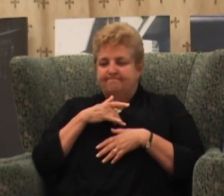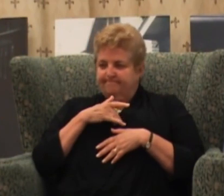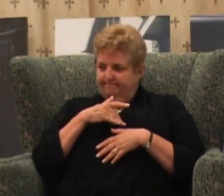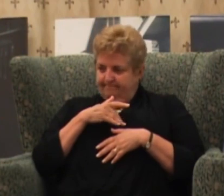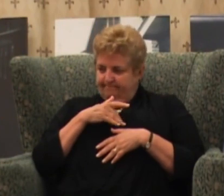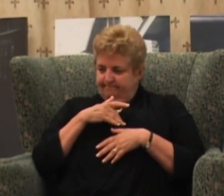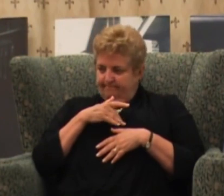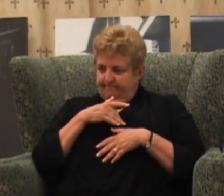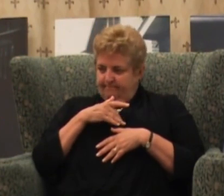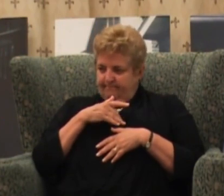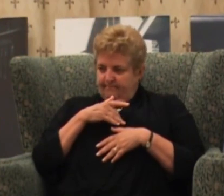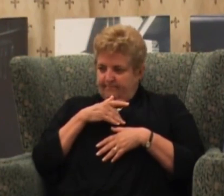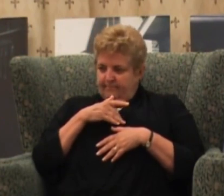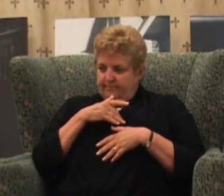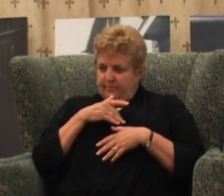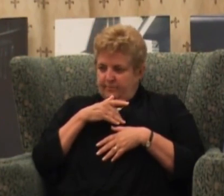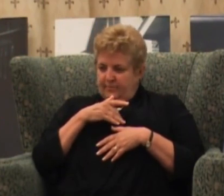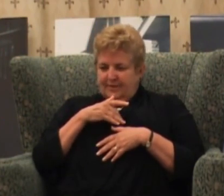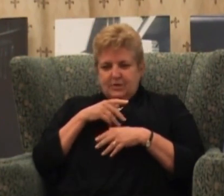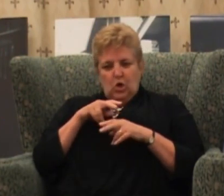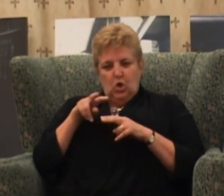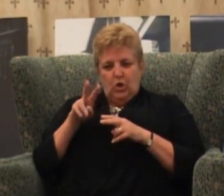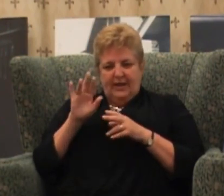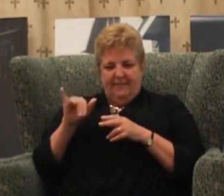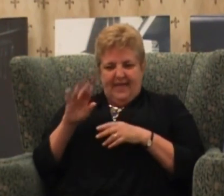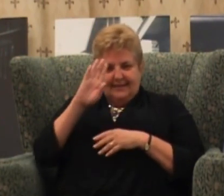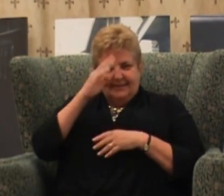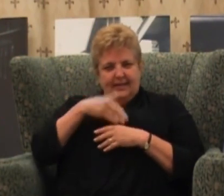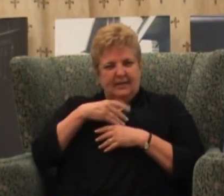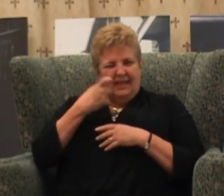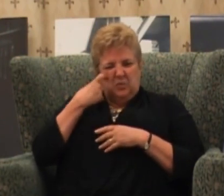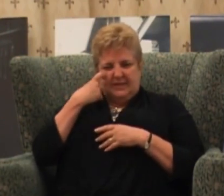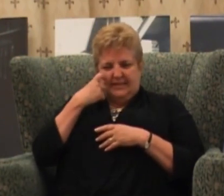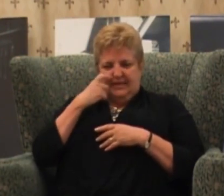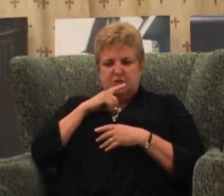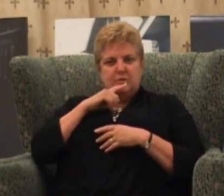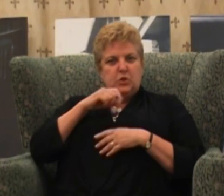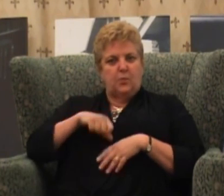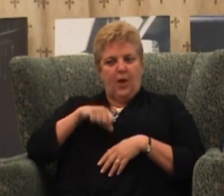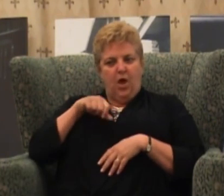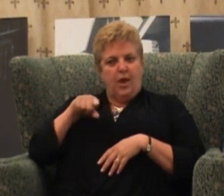looking at this son she had just been so proud of just 5 years before.